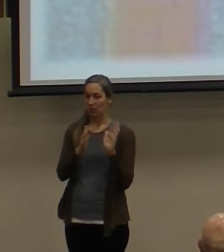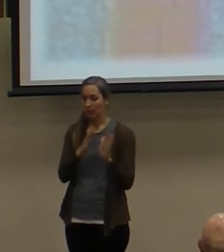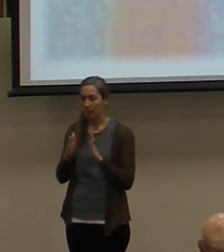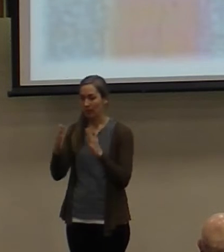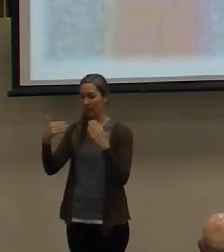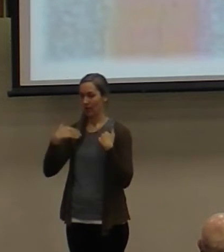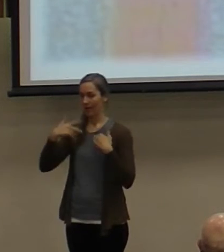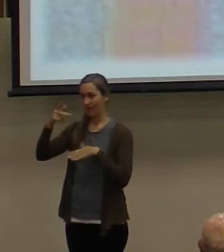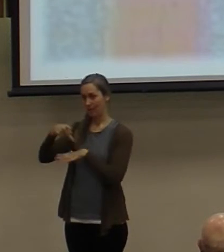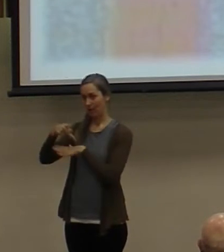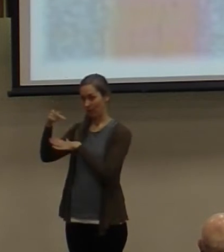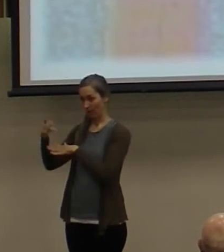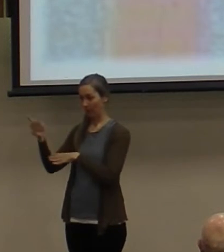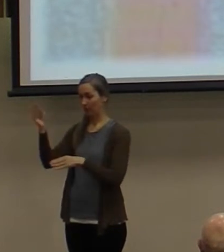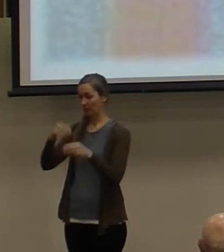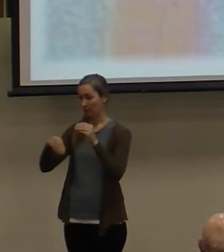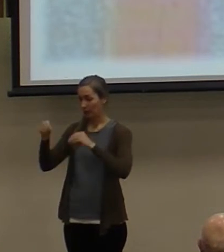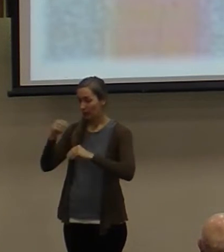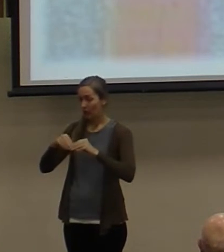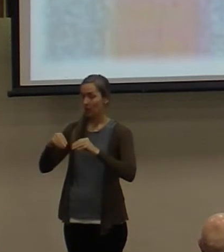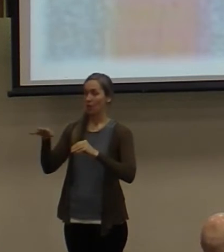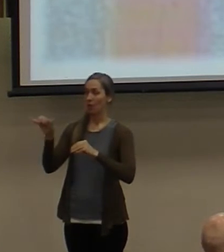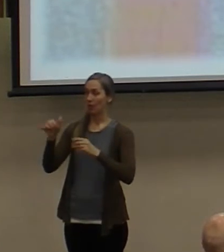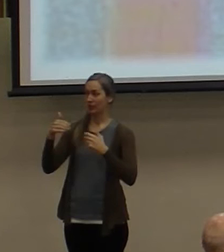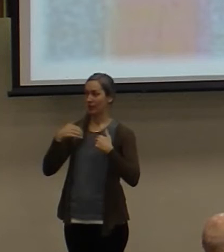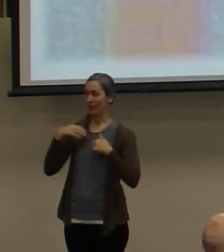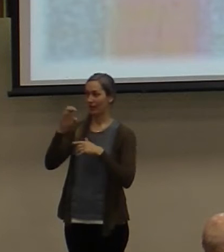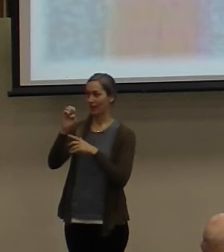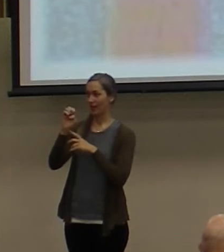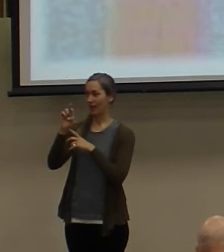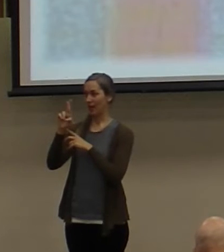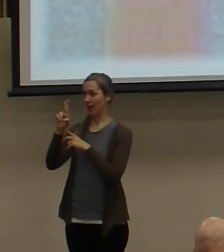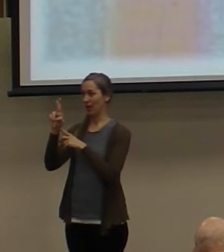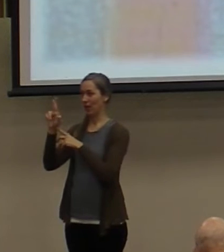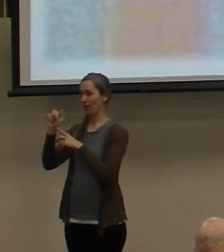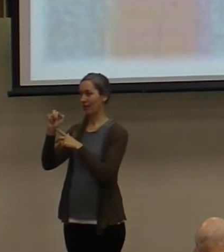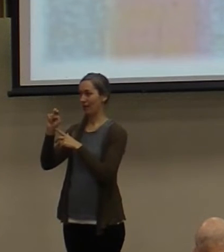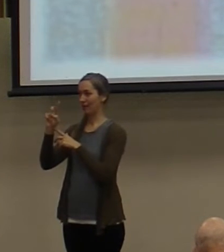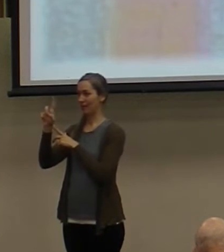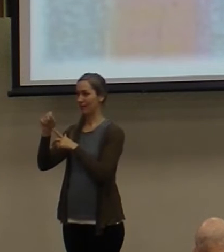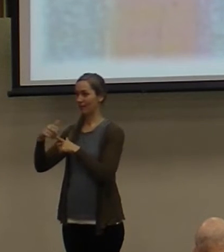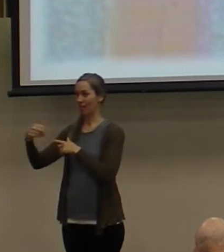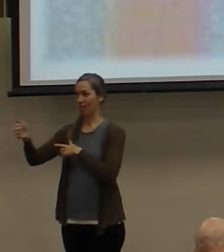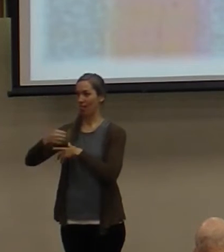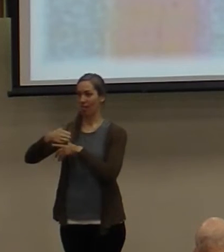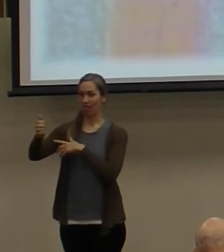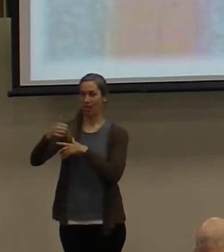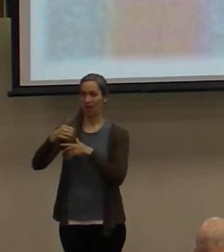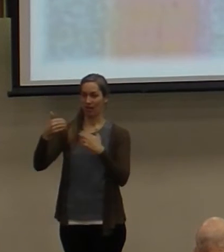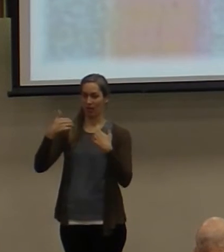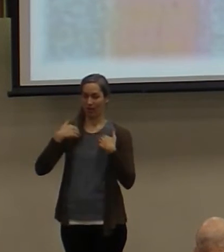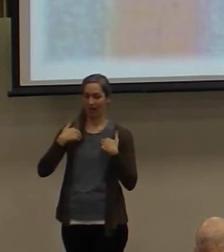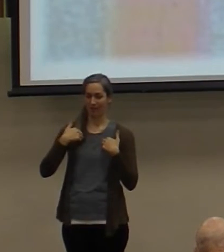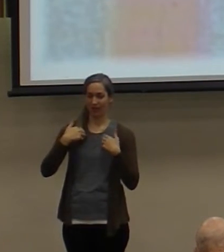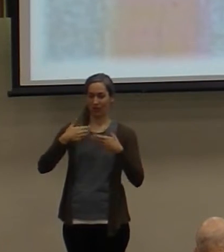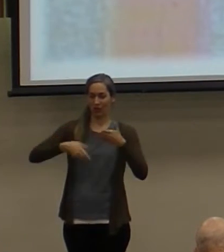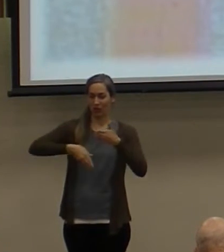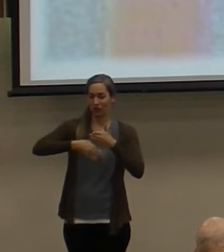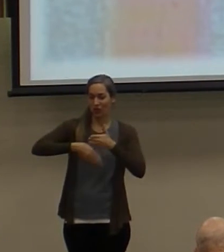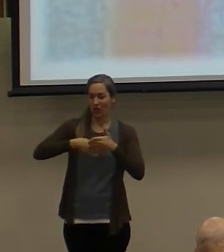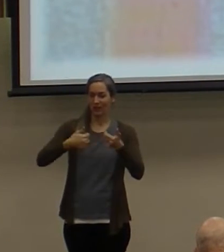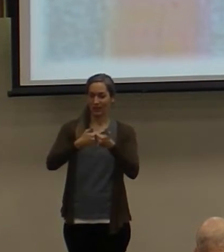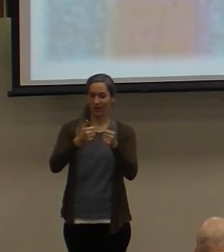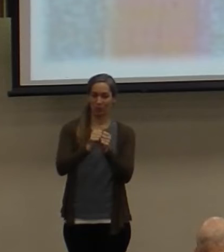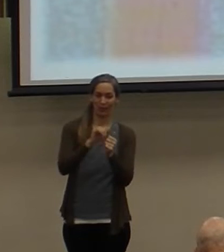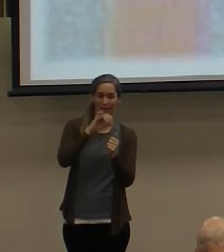kinds of things as well. And on top of that, there are errands to run and soccer games to go to with the kids or the grandkids,